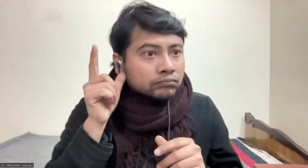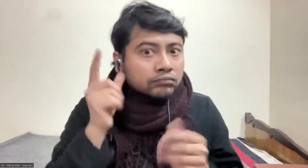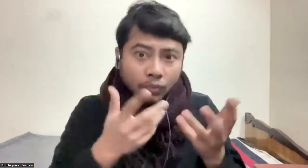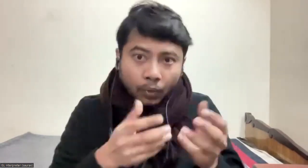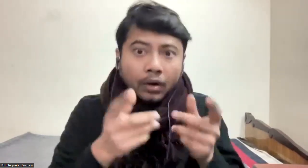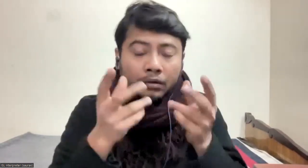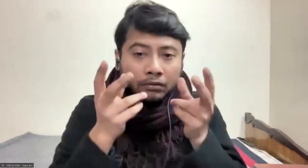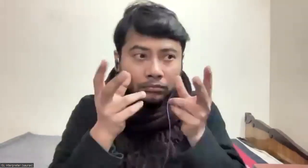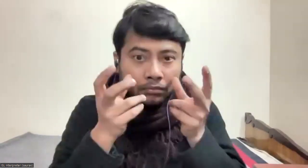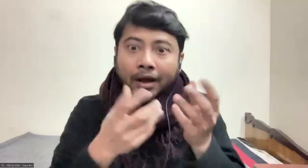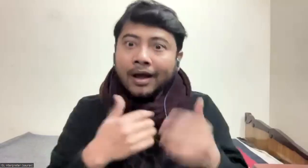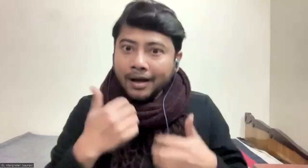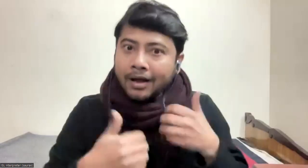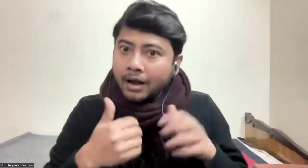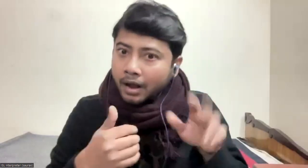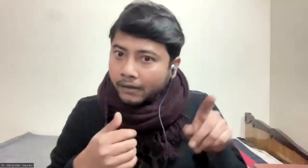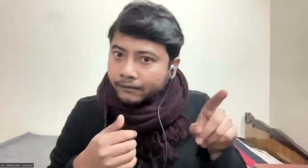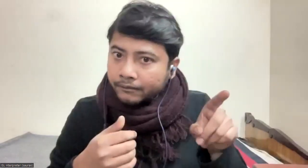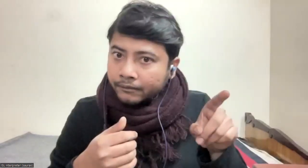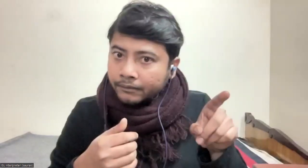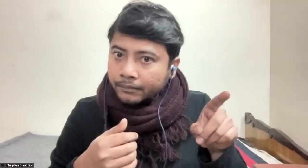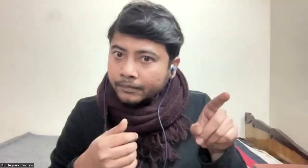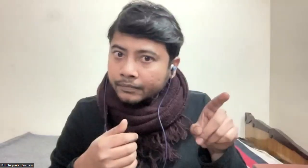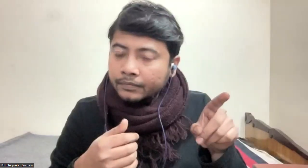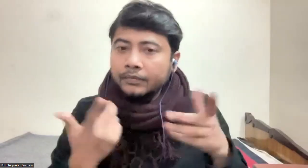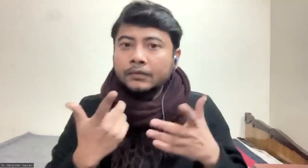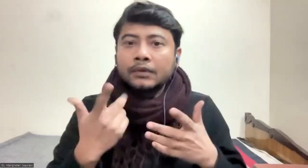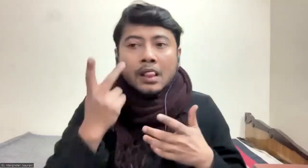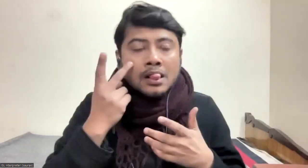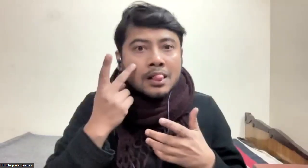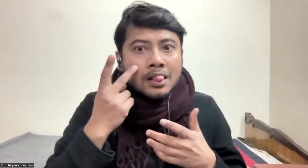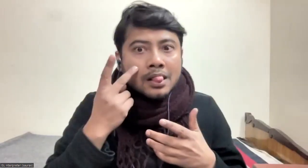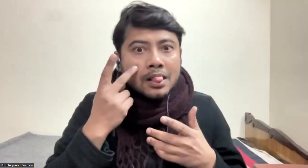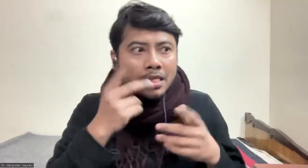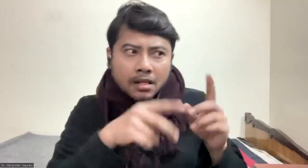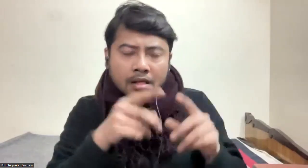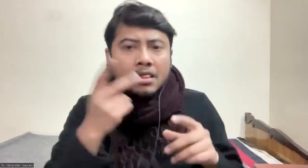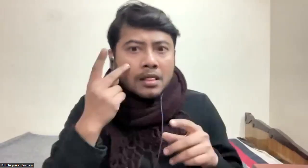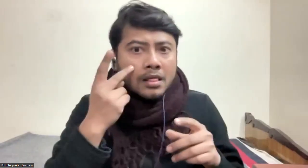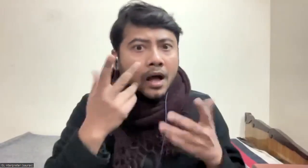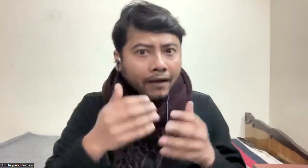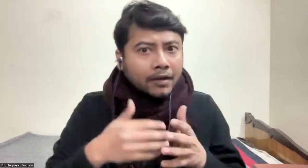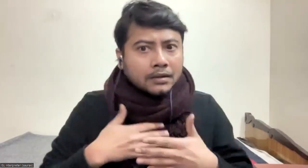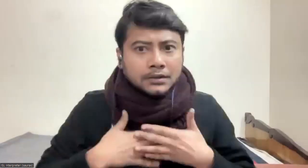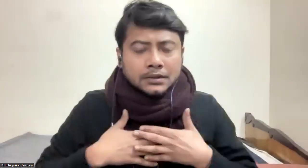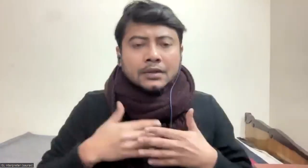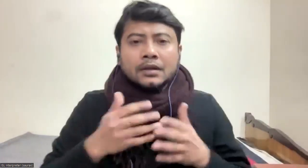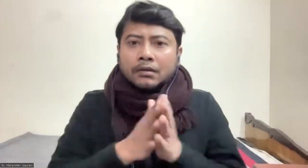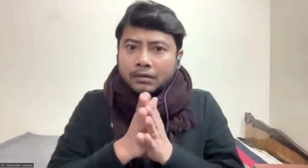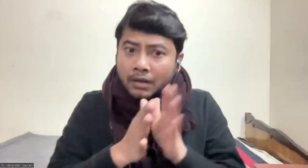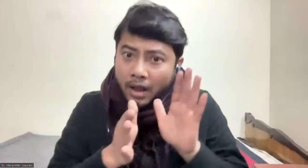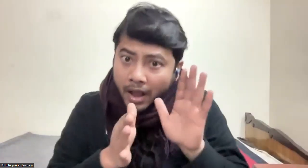or they are eager to understand your point, then good, then move on. But if not, if you feel they